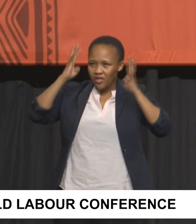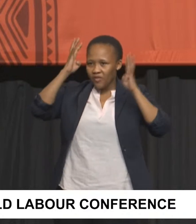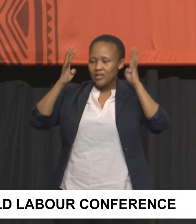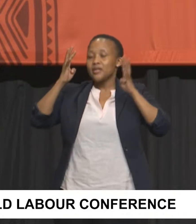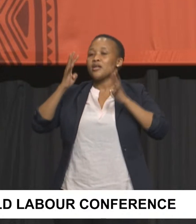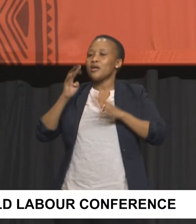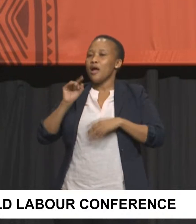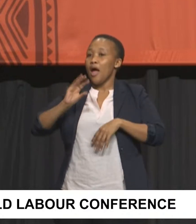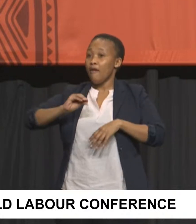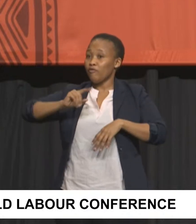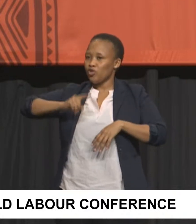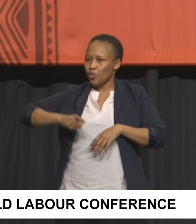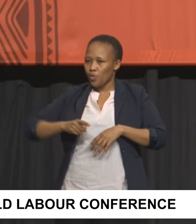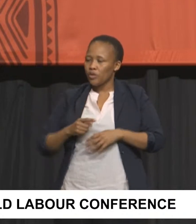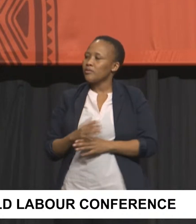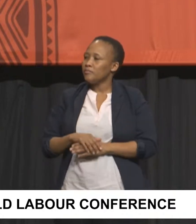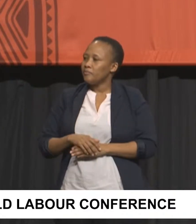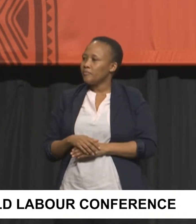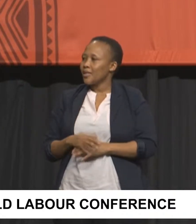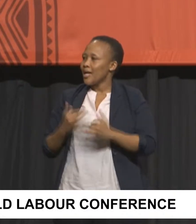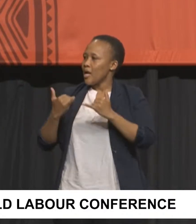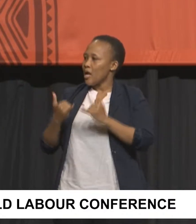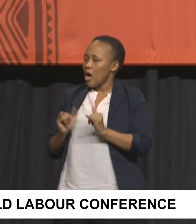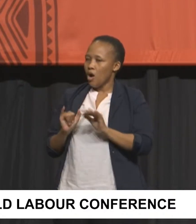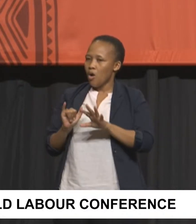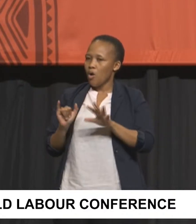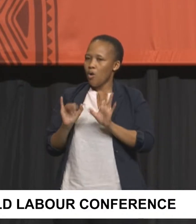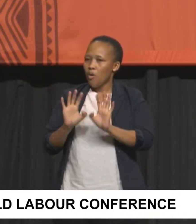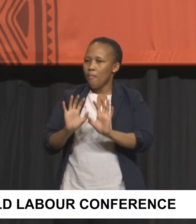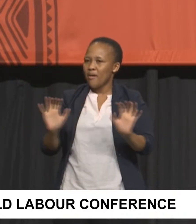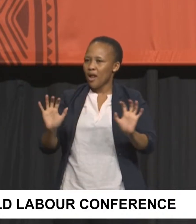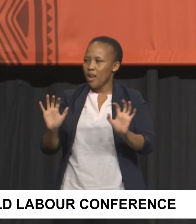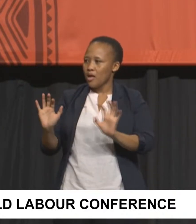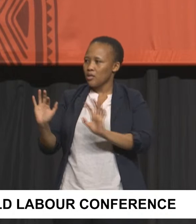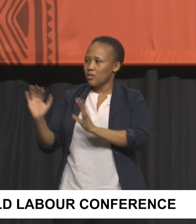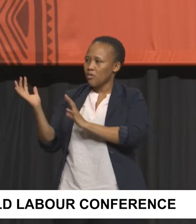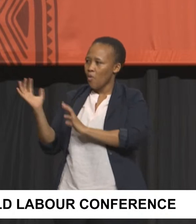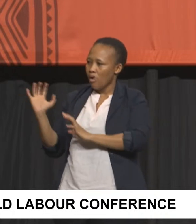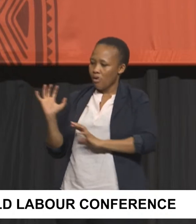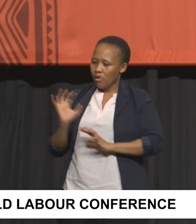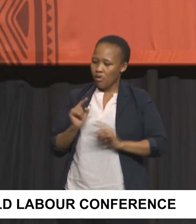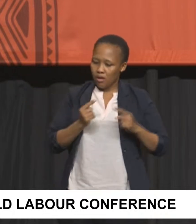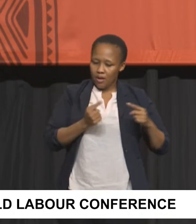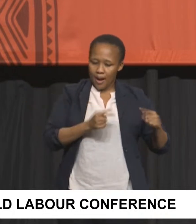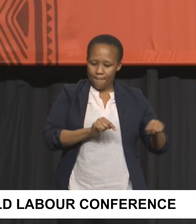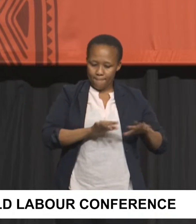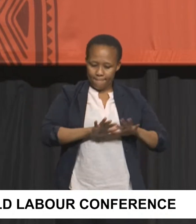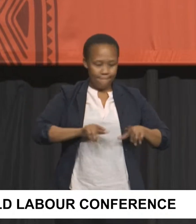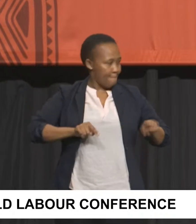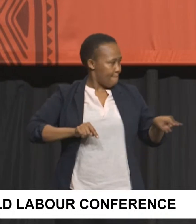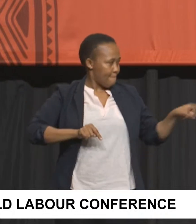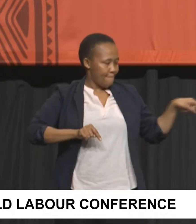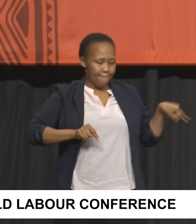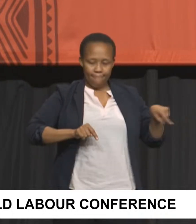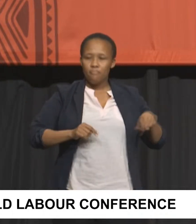we'll invite the panelists to come onto the stage so we can have the intergenerational dialogue, and we'll also introduce to you